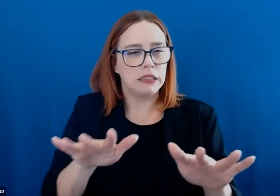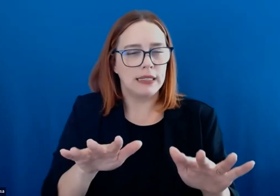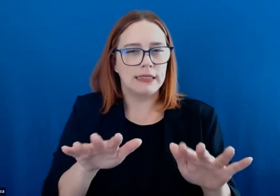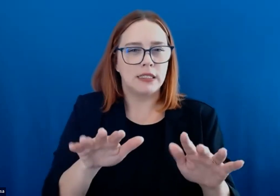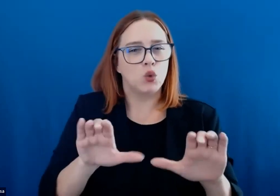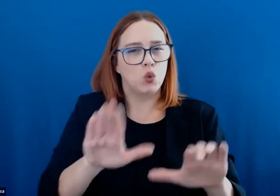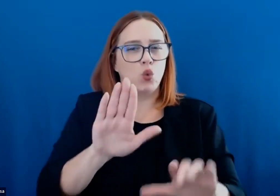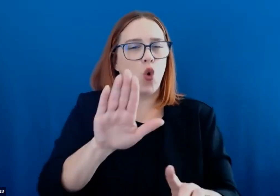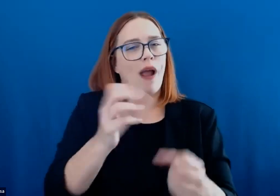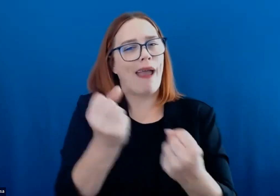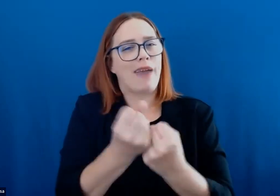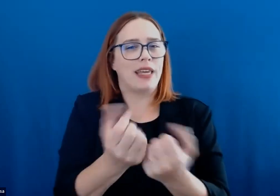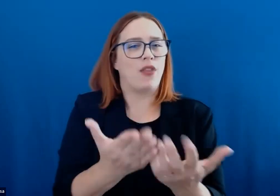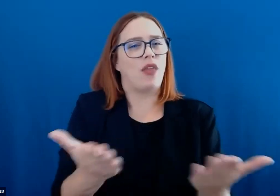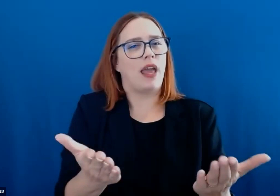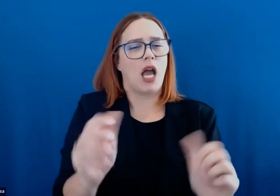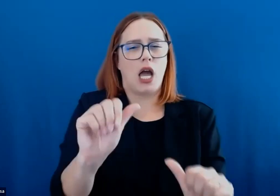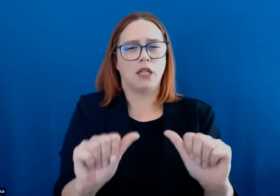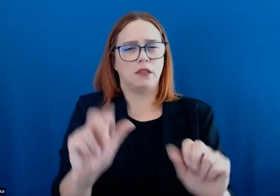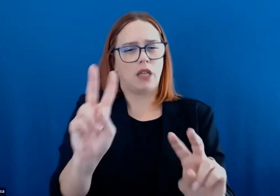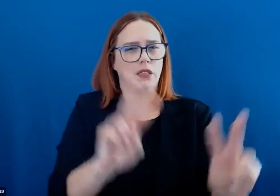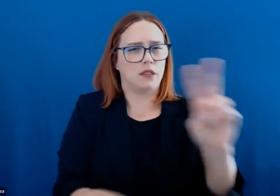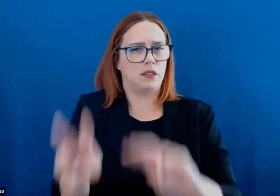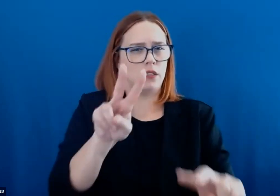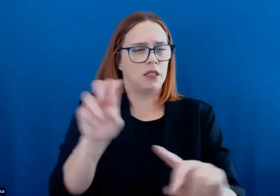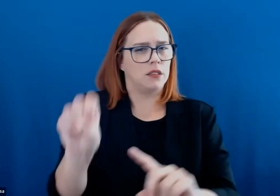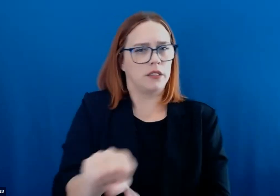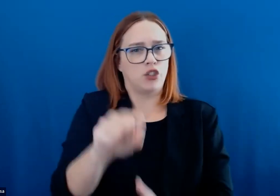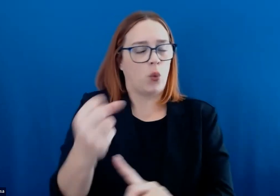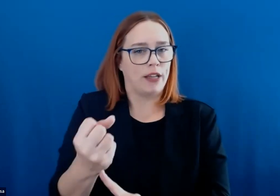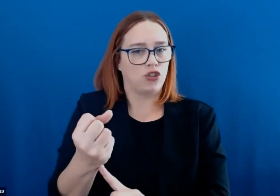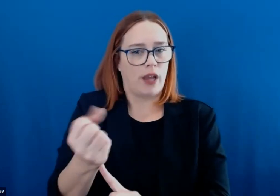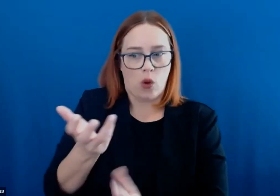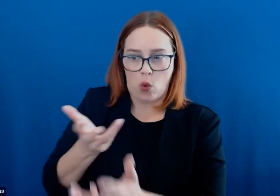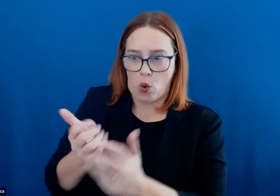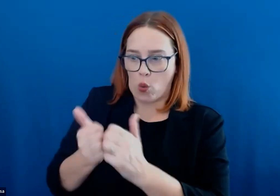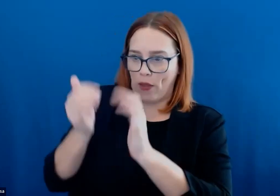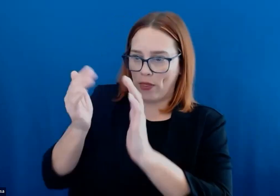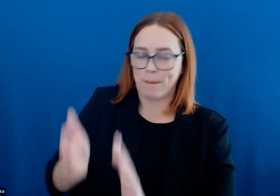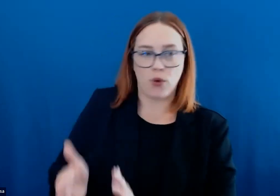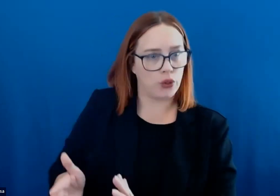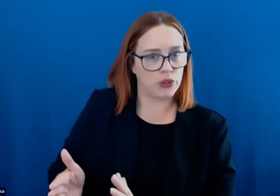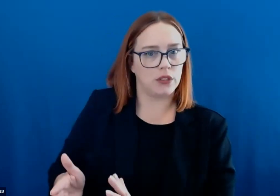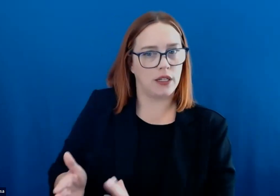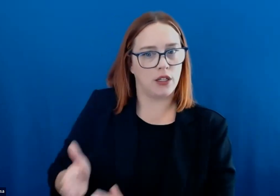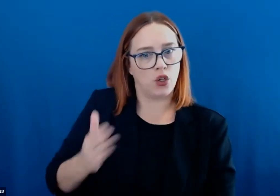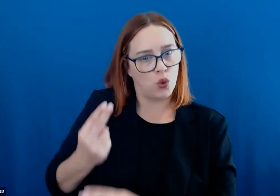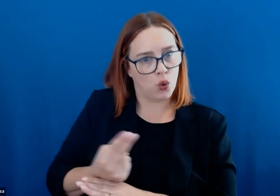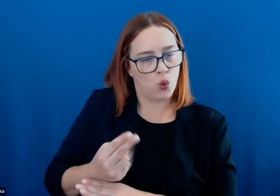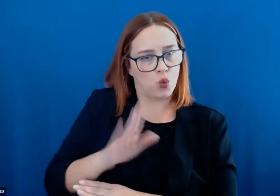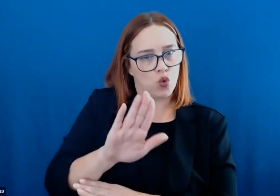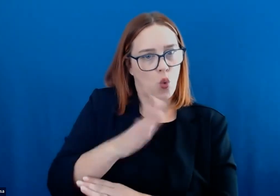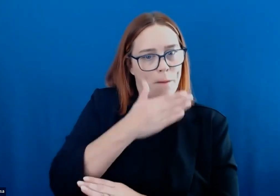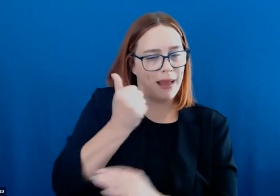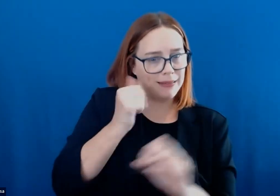situation. We work with the person to the best of the individual's abilities. But